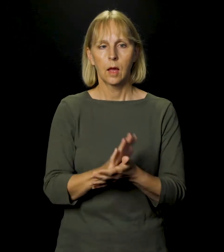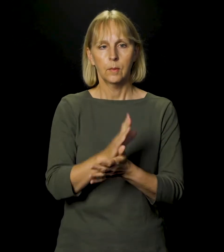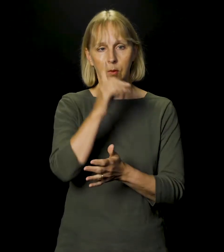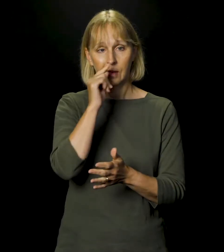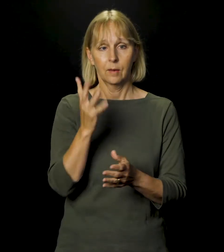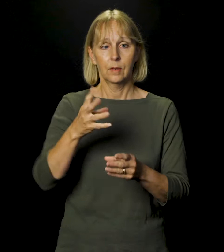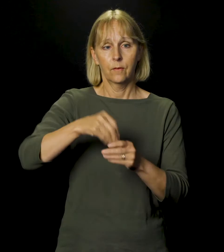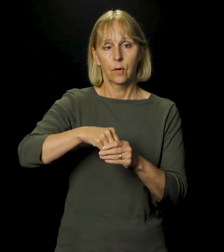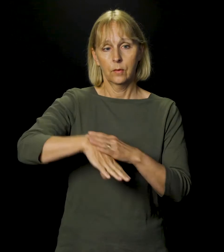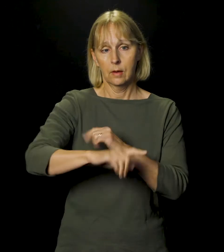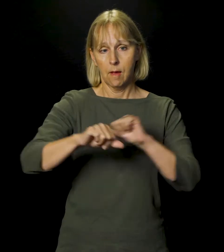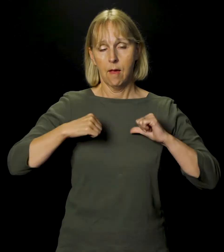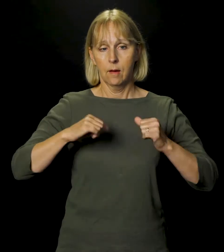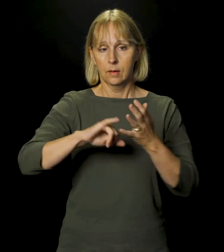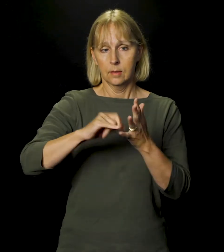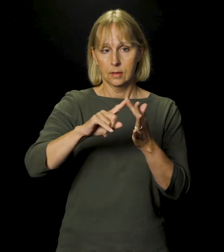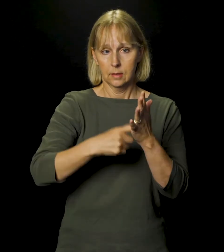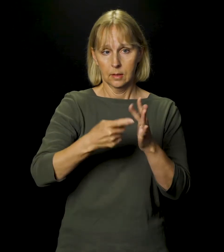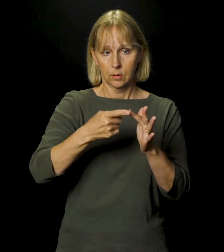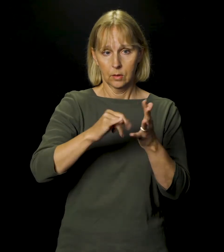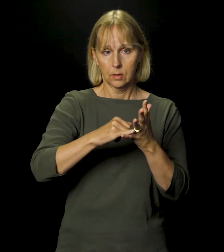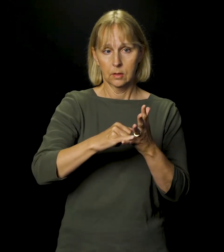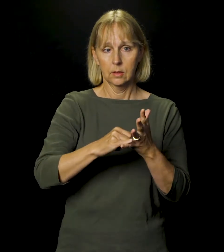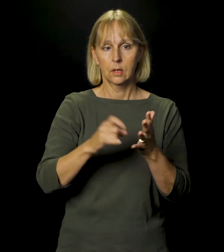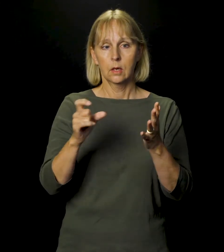Faith and Culture. I want to start off today,